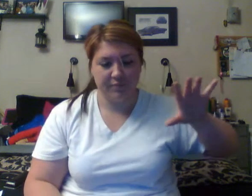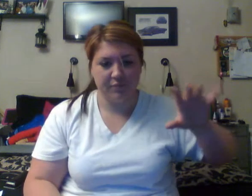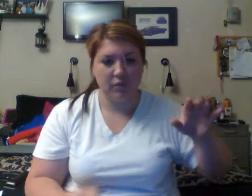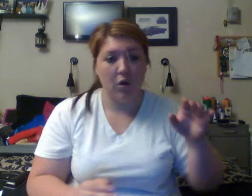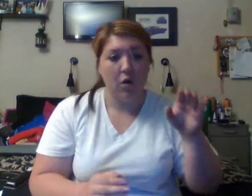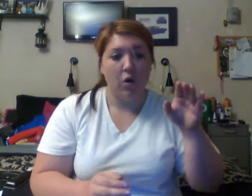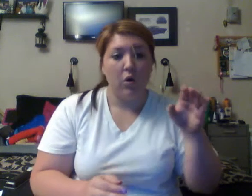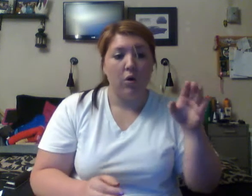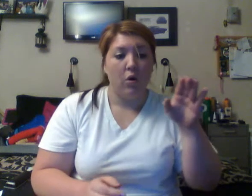the